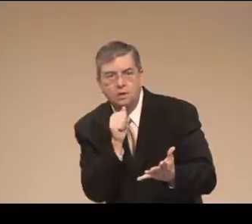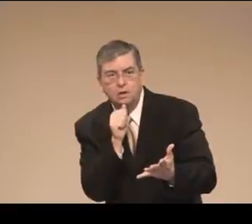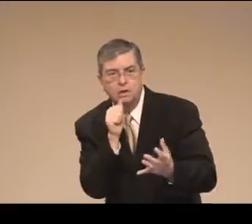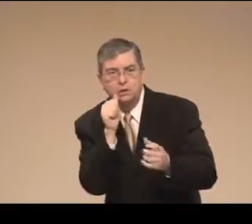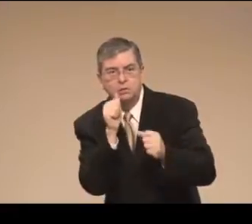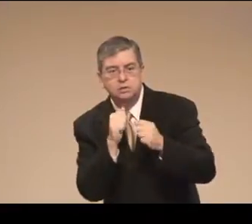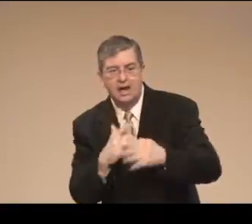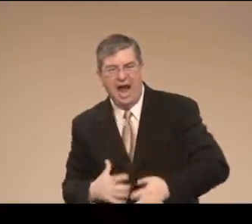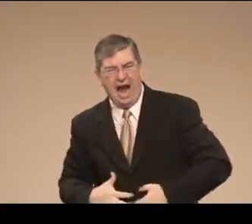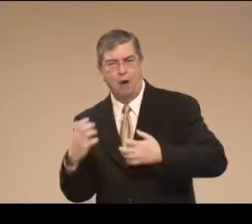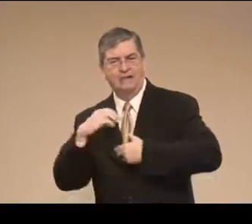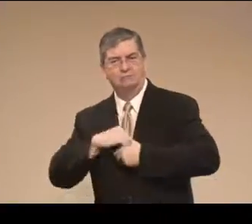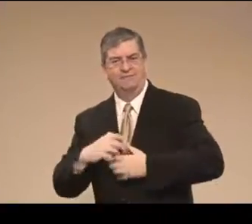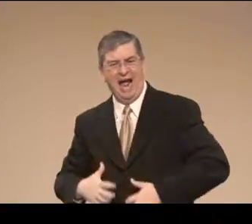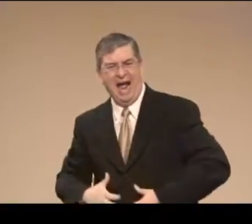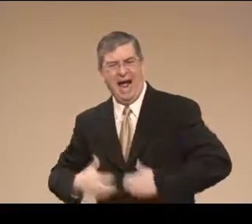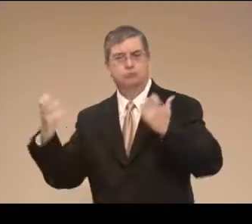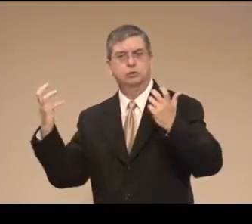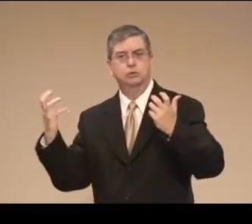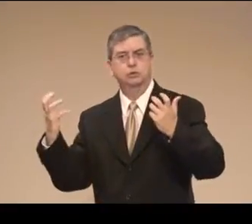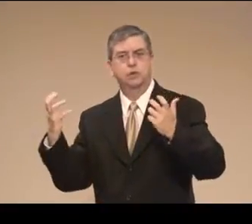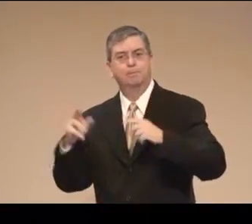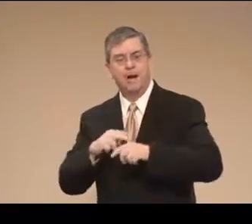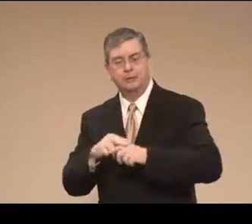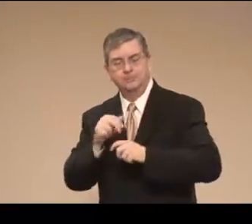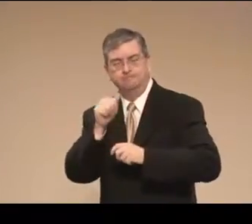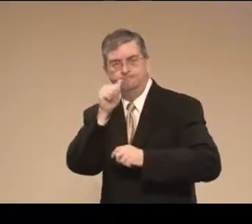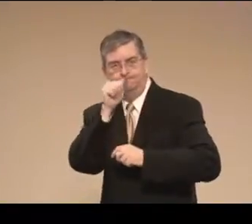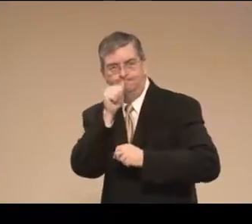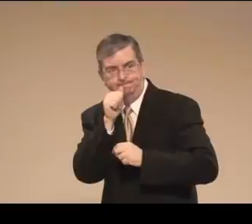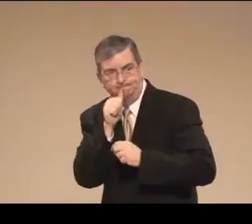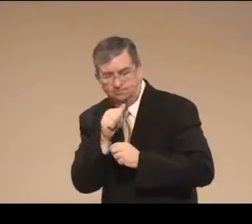their product. They were suffering, but they were very angry.